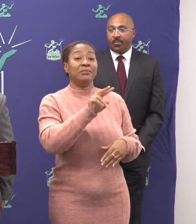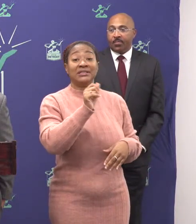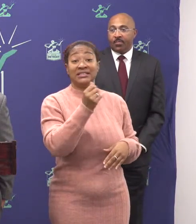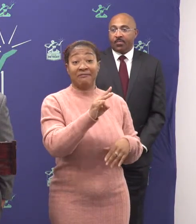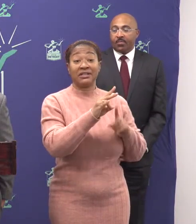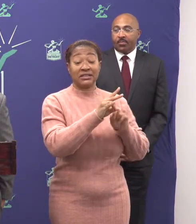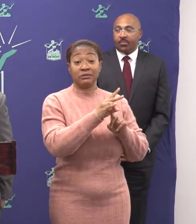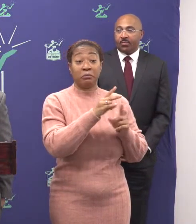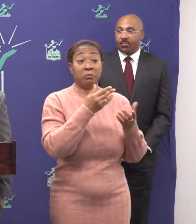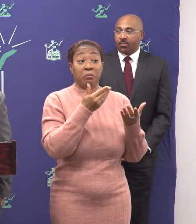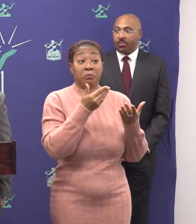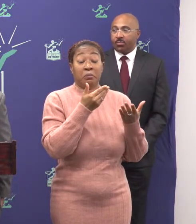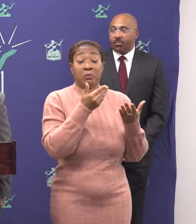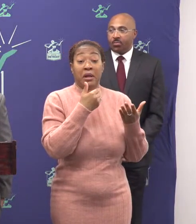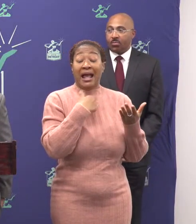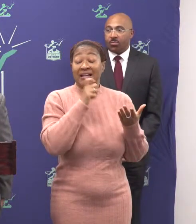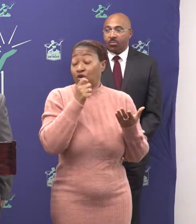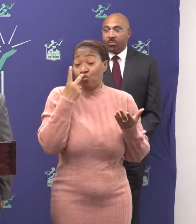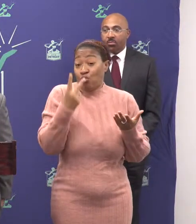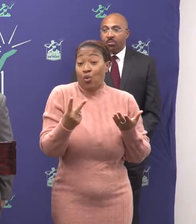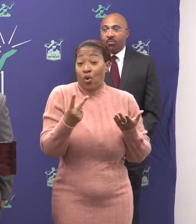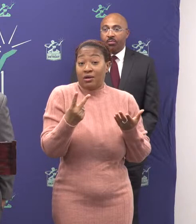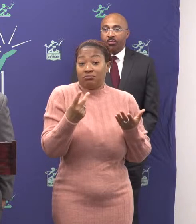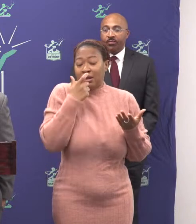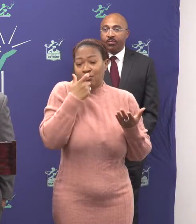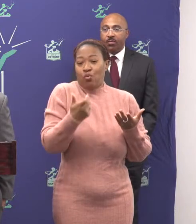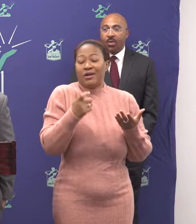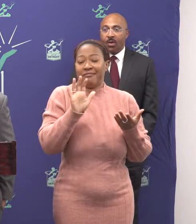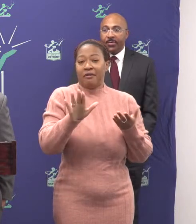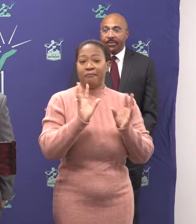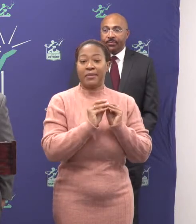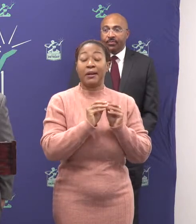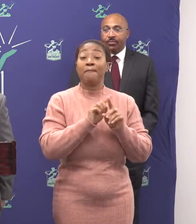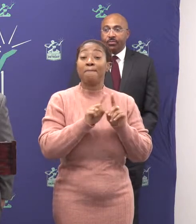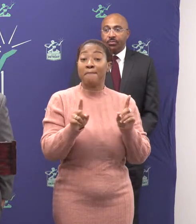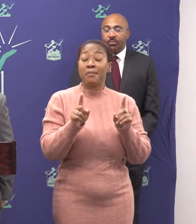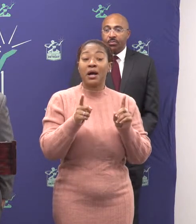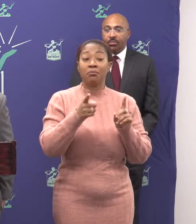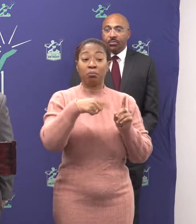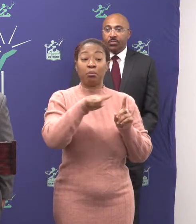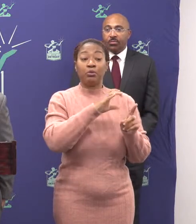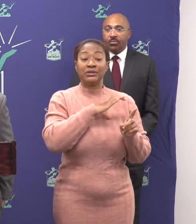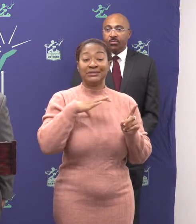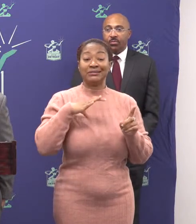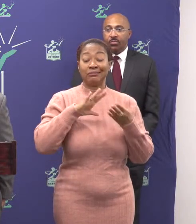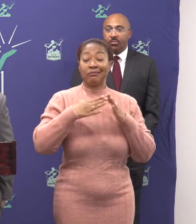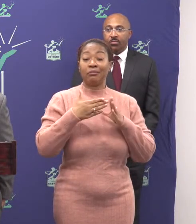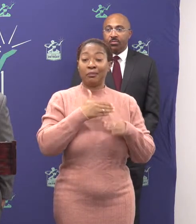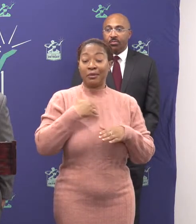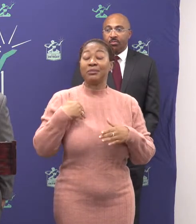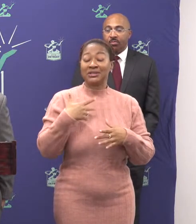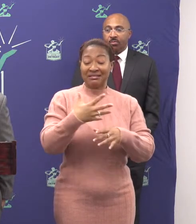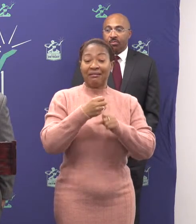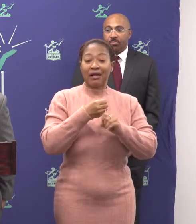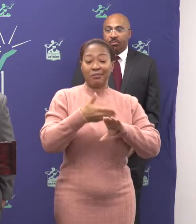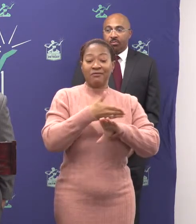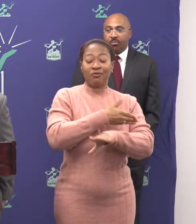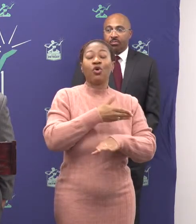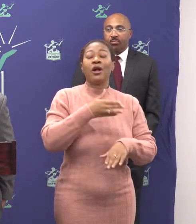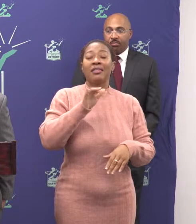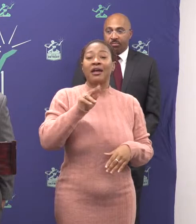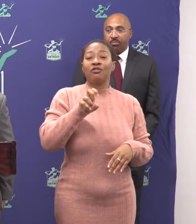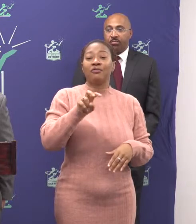17th. Whether they discussed, I didn't watch the meetings, but it was received ahead of the November 22nd